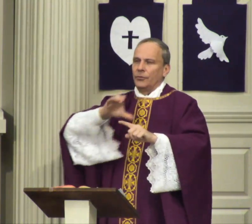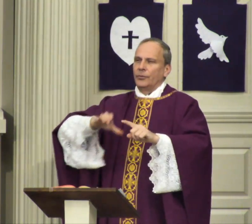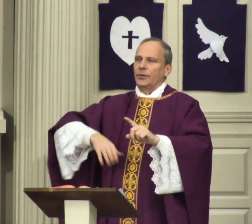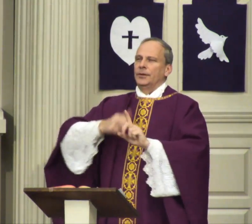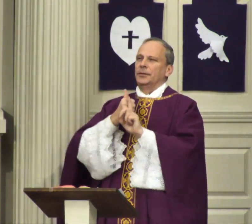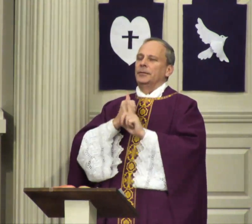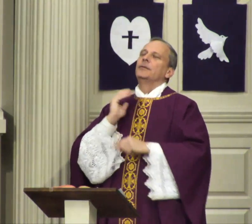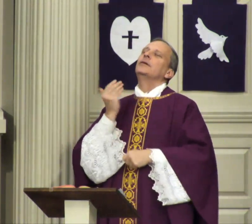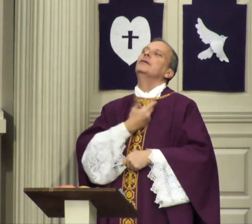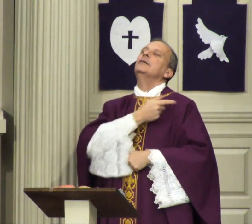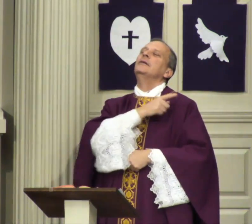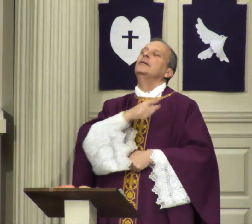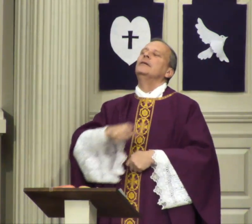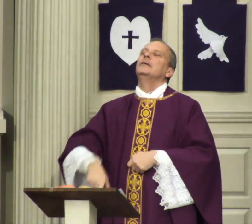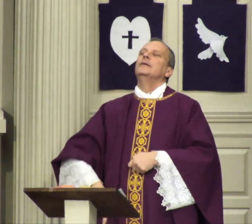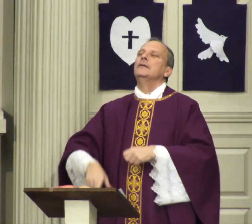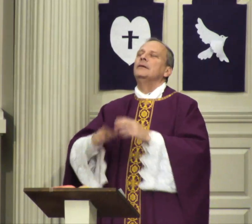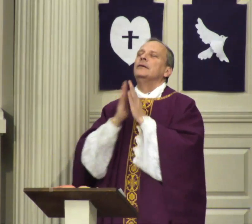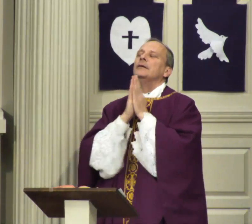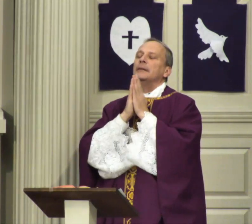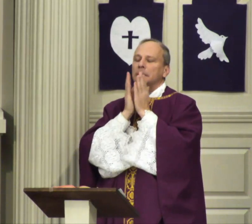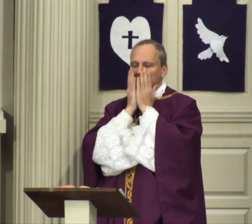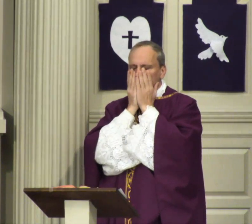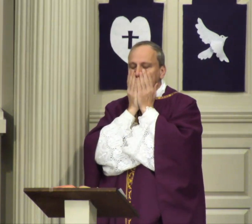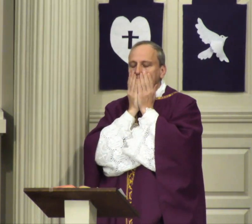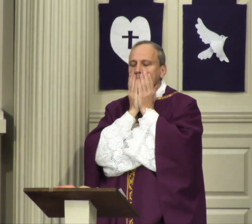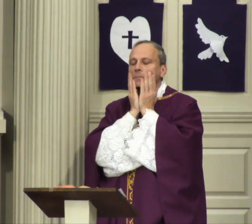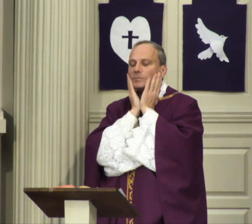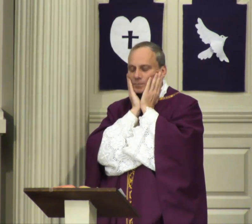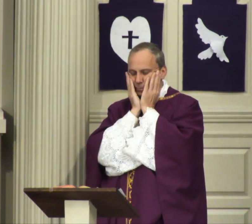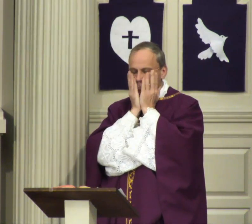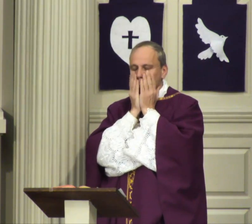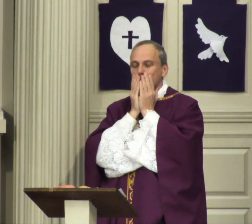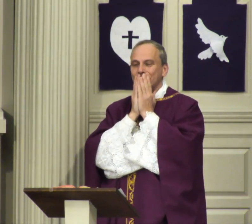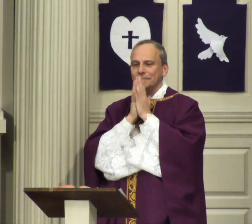Through Christ our Lord. Amen.